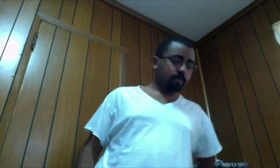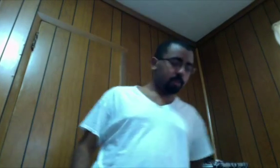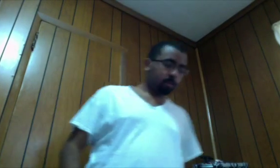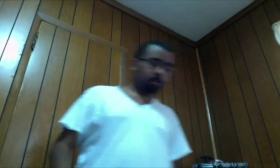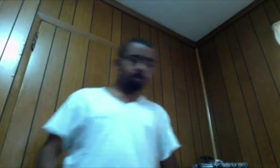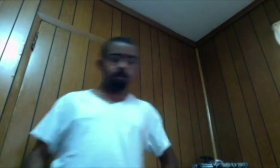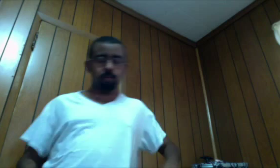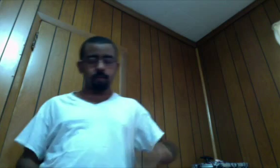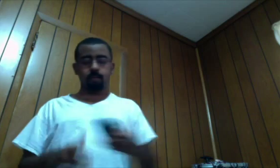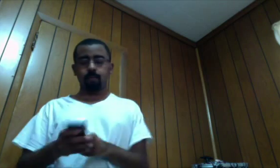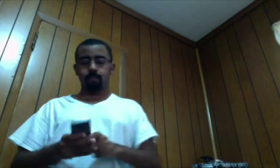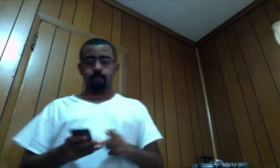fine.